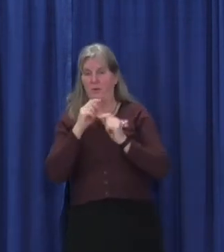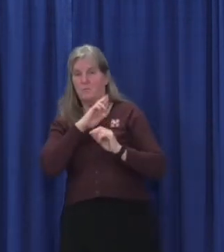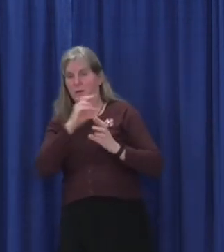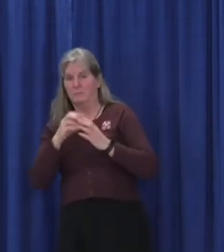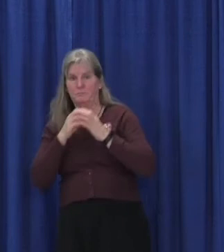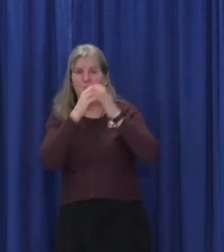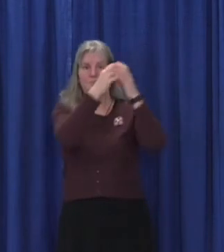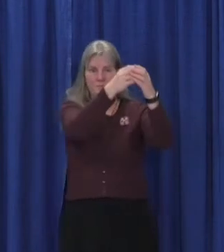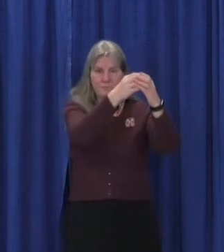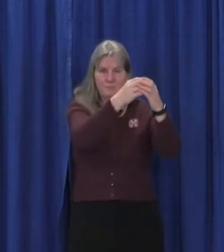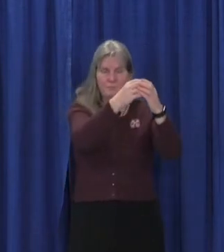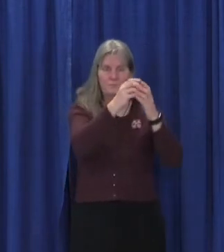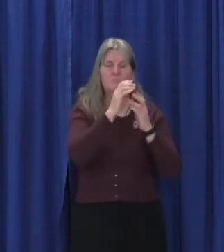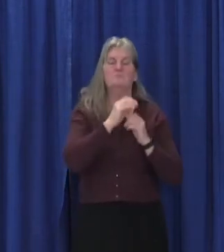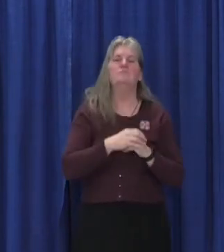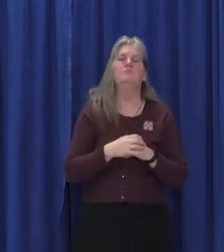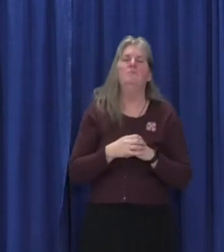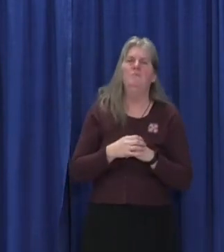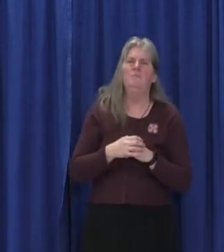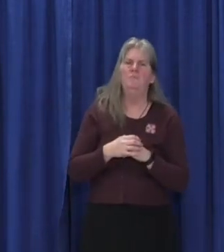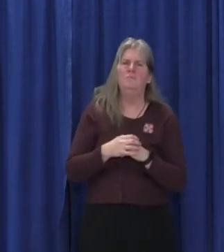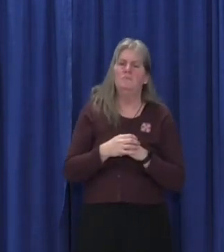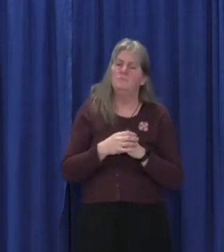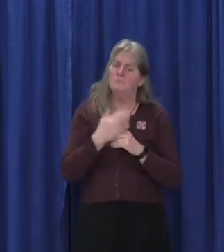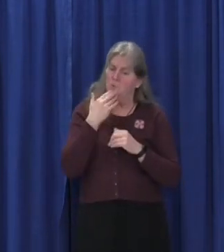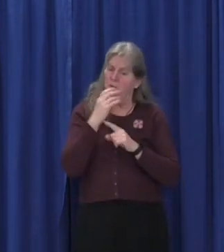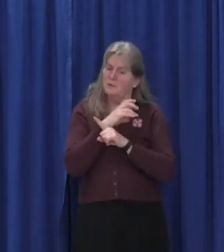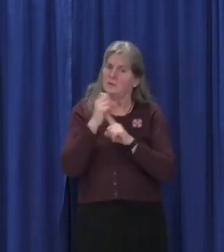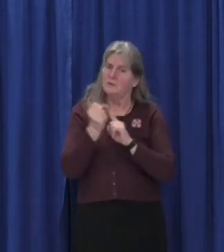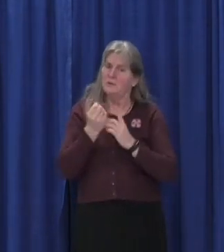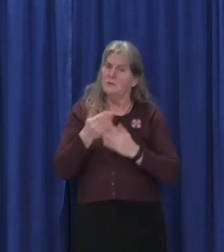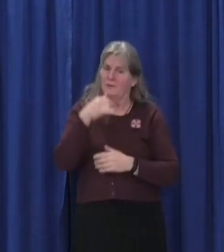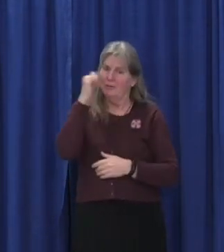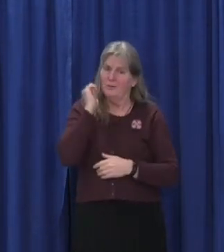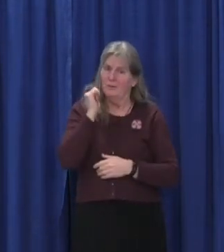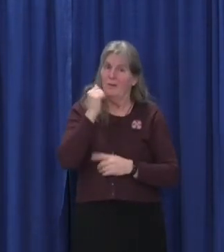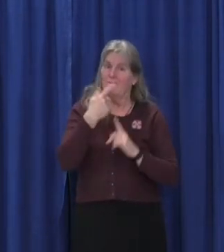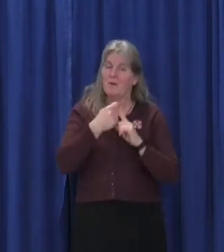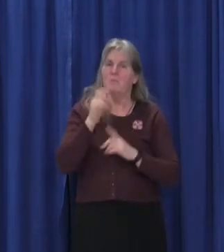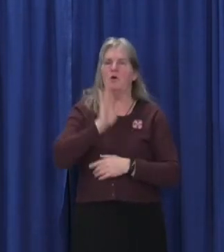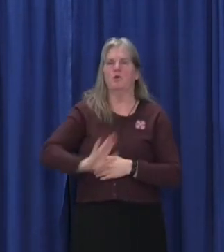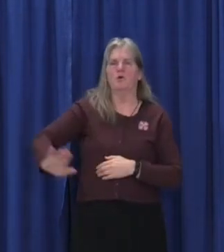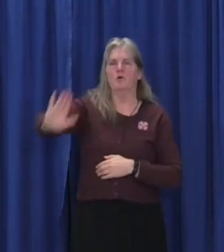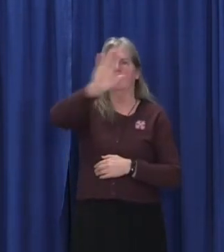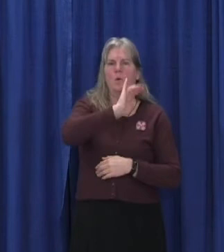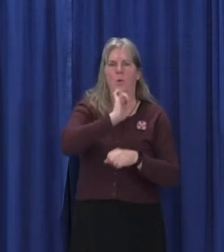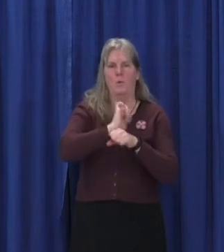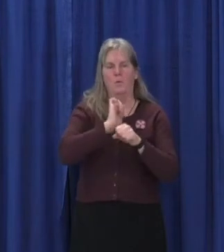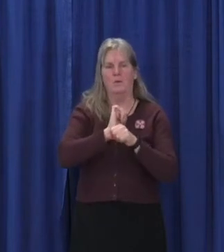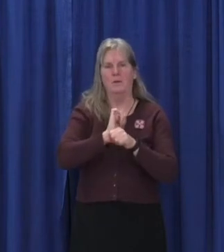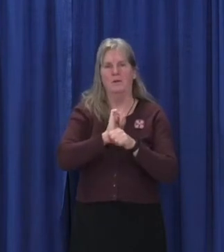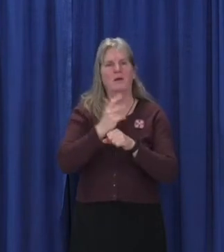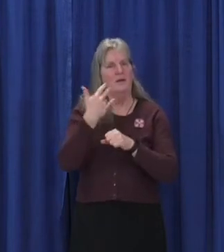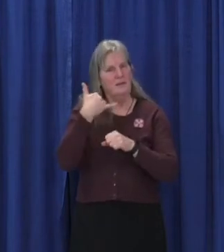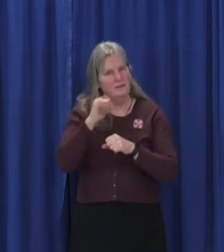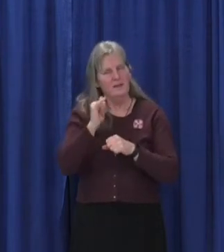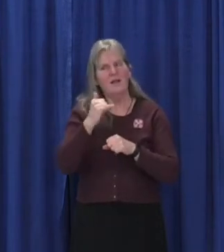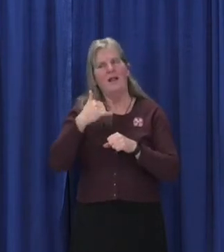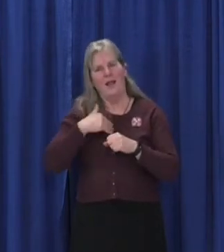to assist. We're in a good position here in Yukon, thanks to your hard work, and there's still a high level of